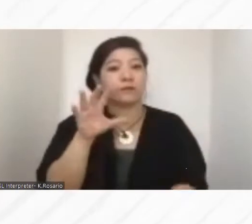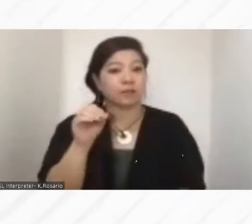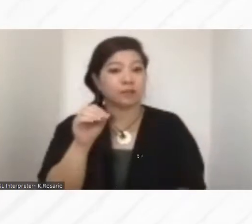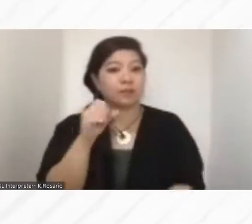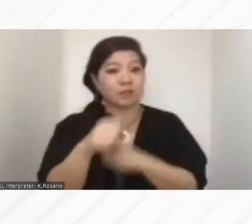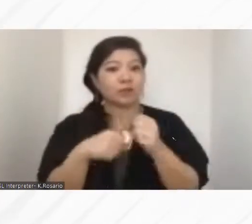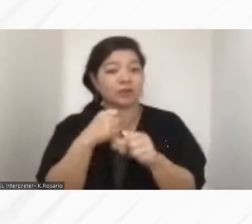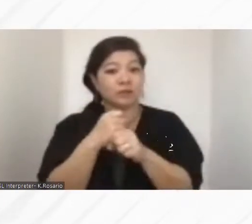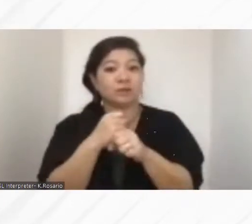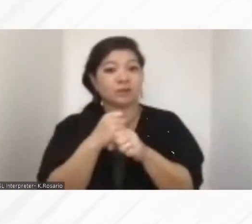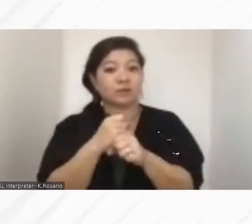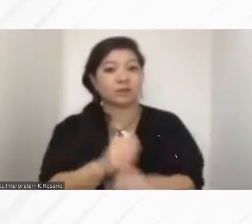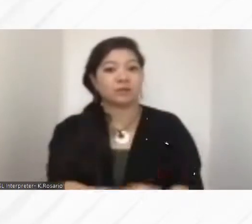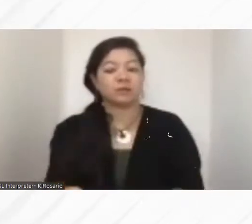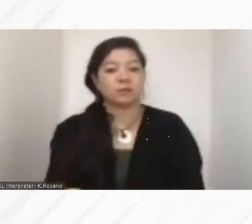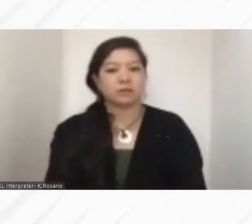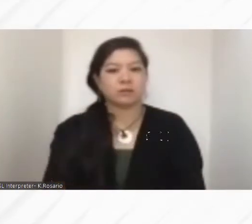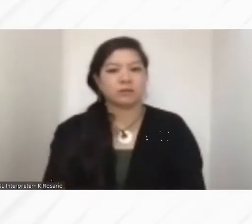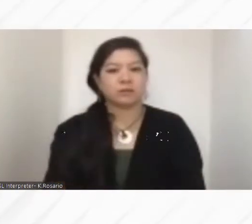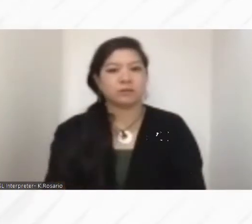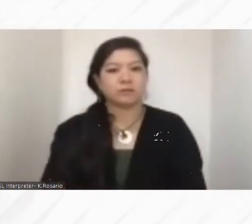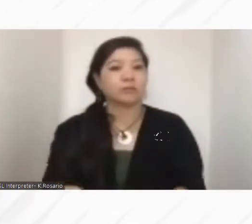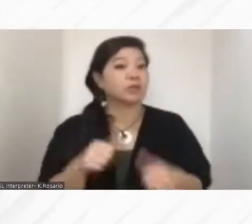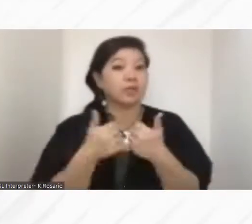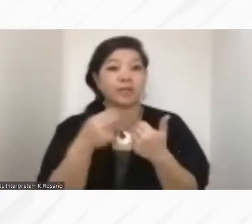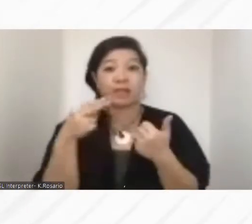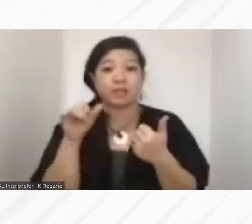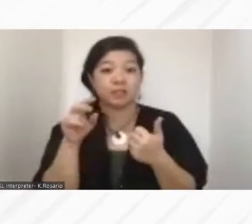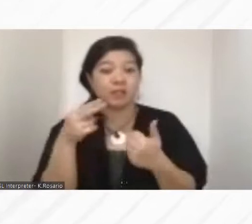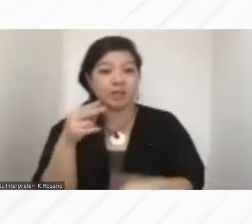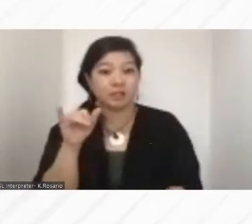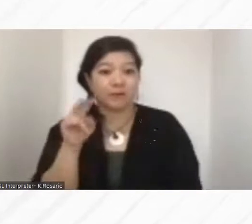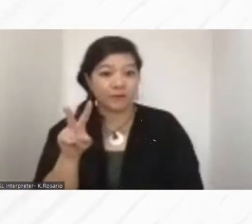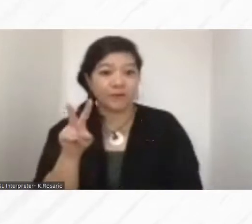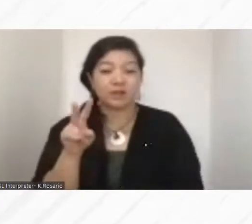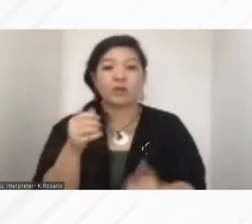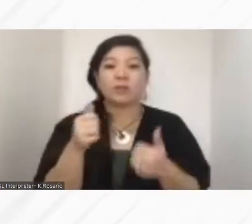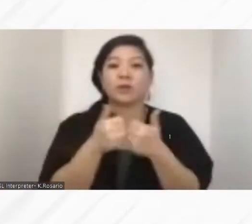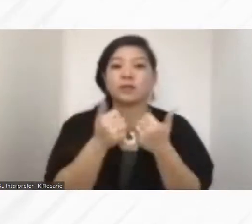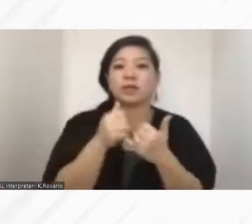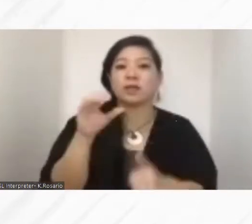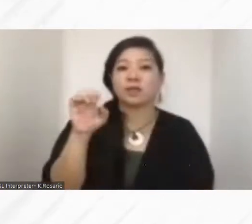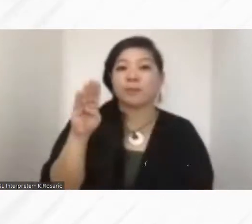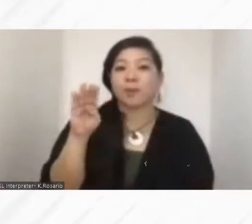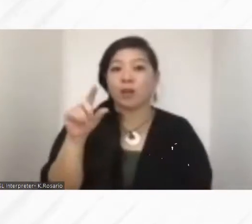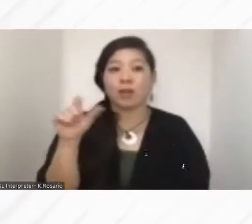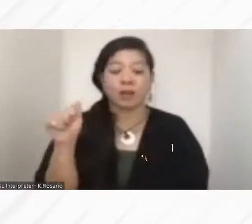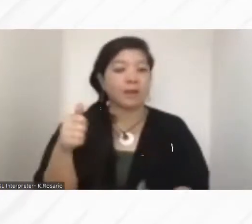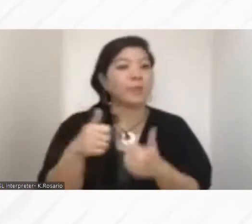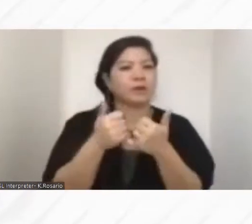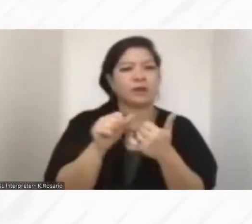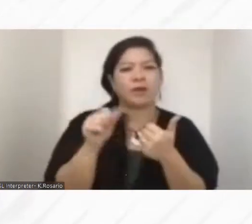being a virologist. More challenging than HIV, more challenging than Ebola, more challenging than Zika. Many